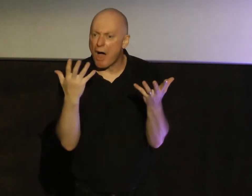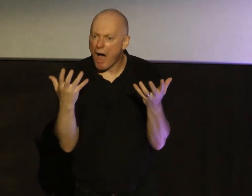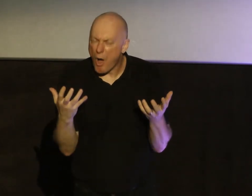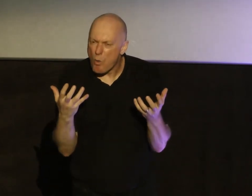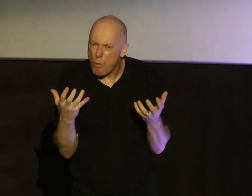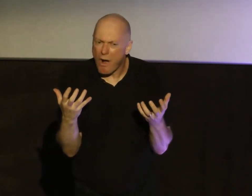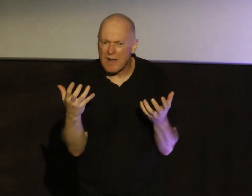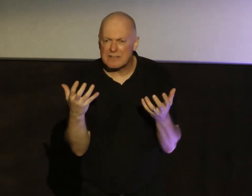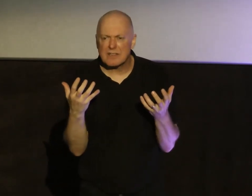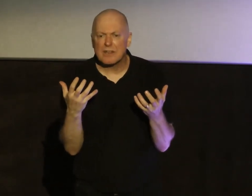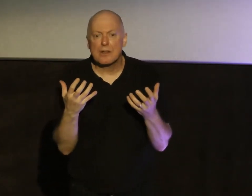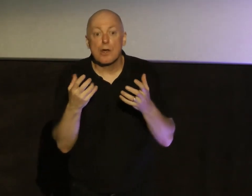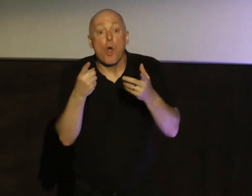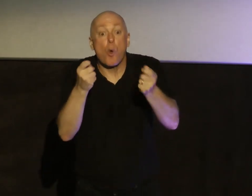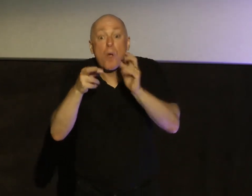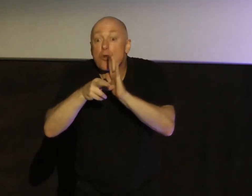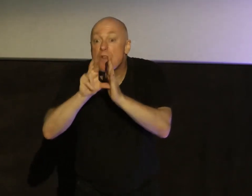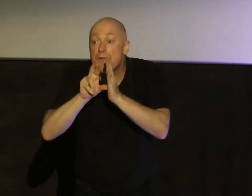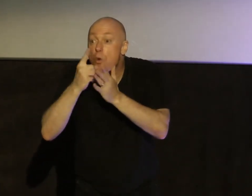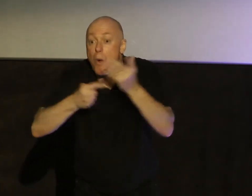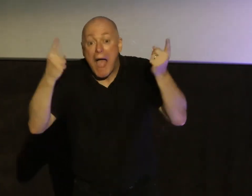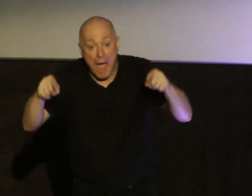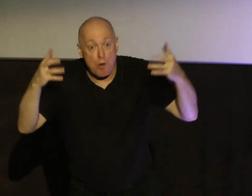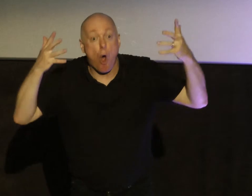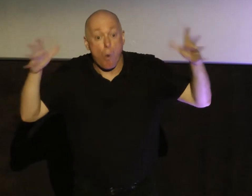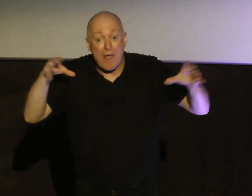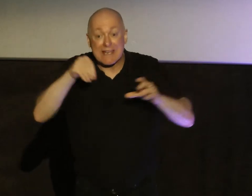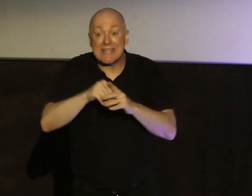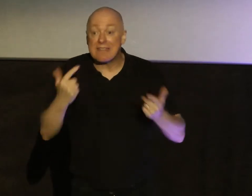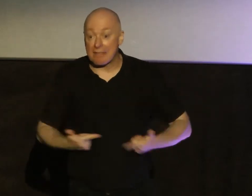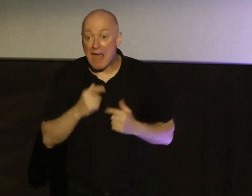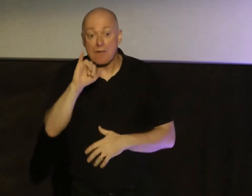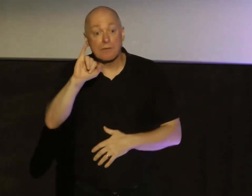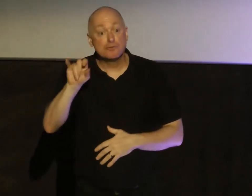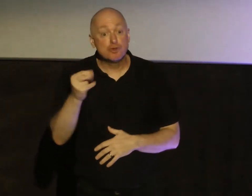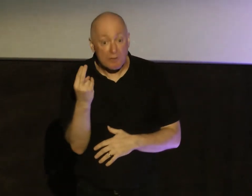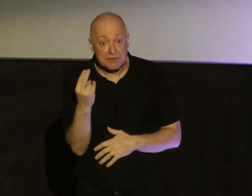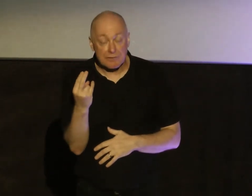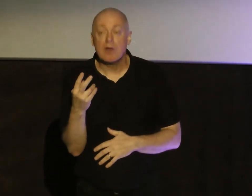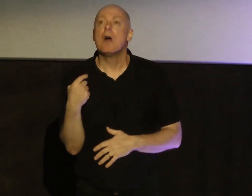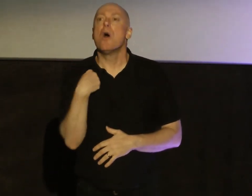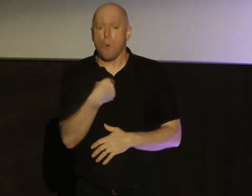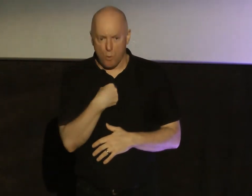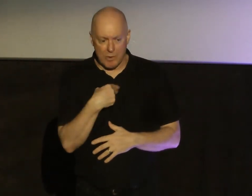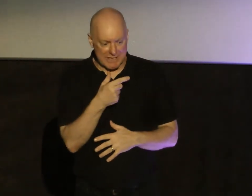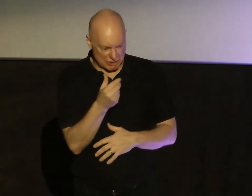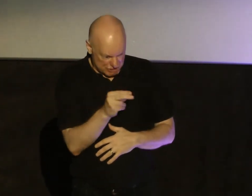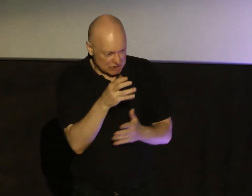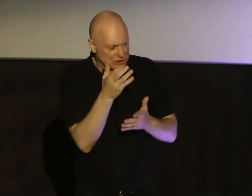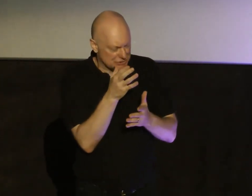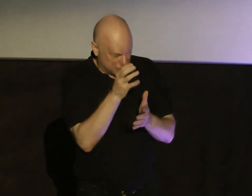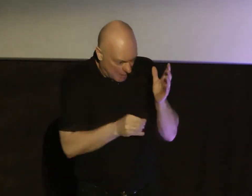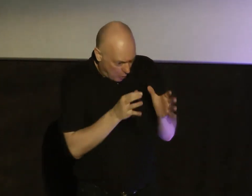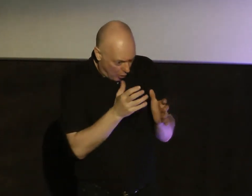really quick review of where we've been already in the life of Joseph in our series. We've been breaking down Genesis 37. We're going to go all the way to